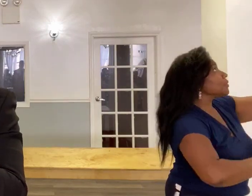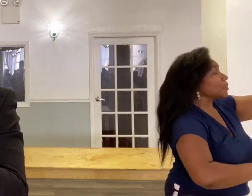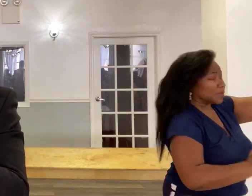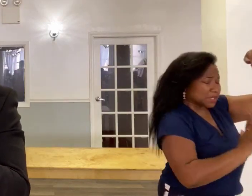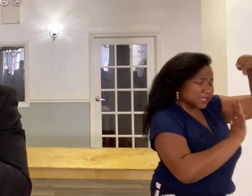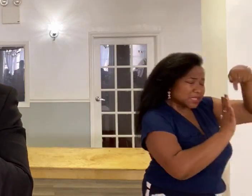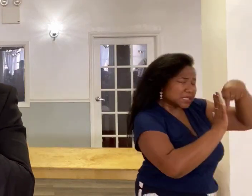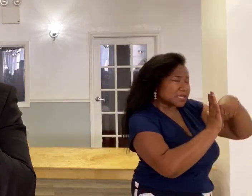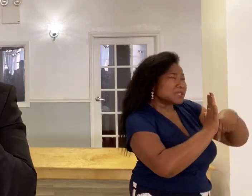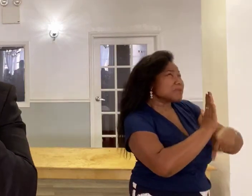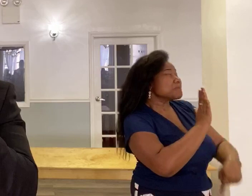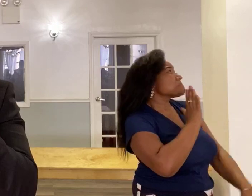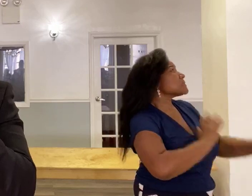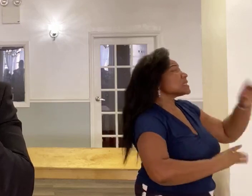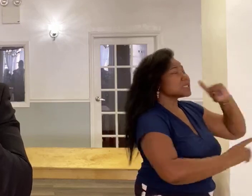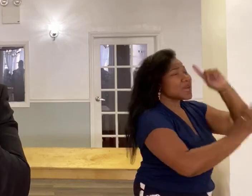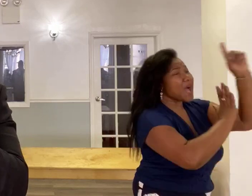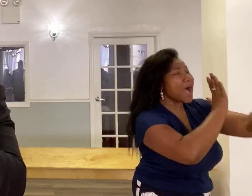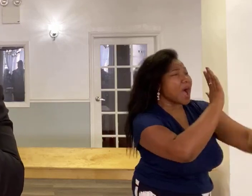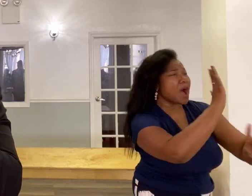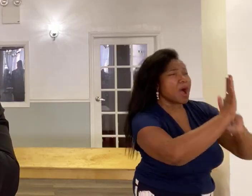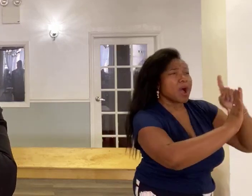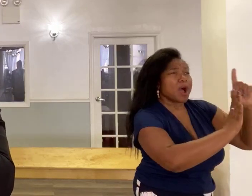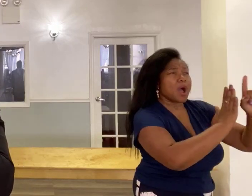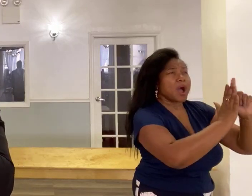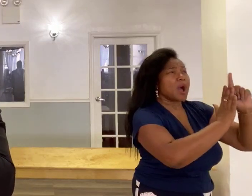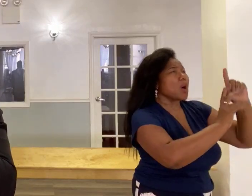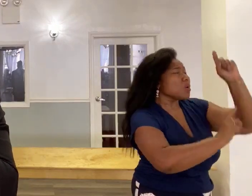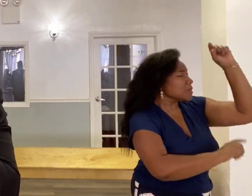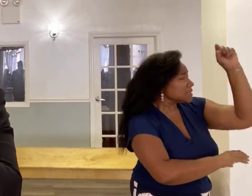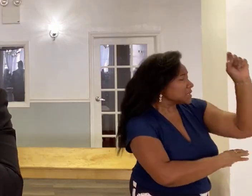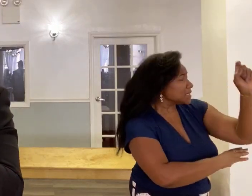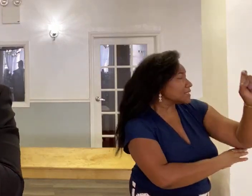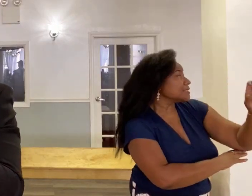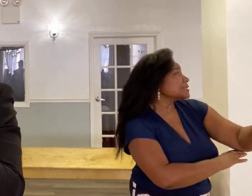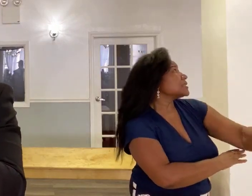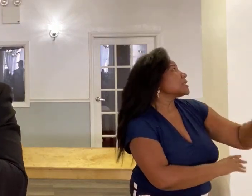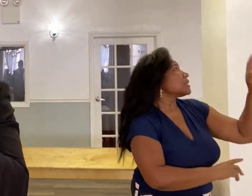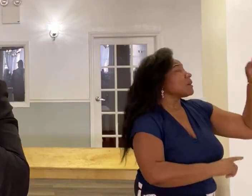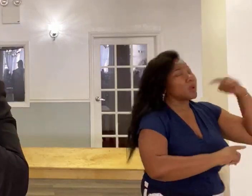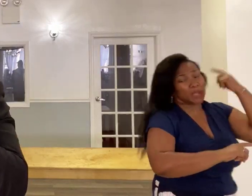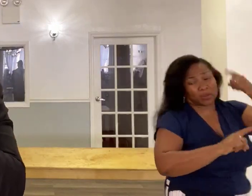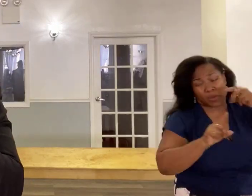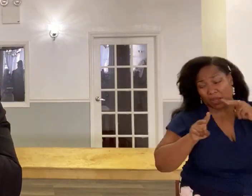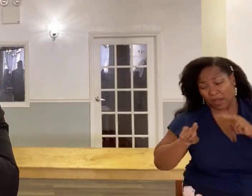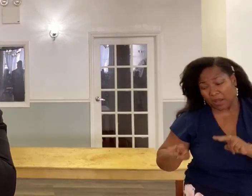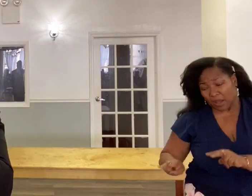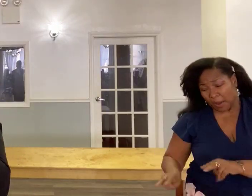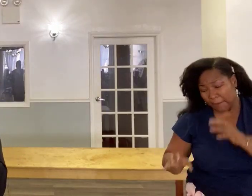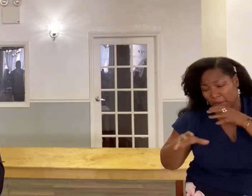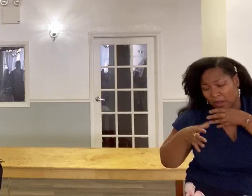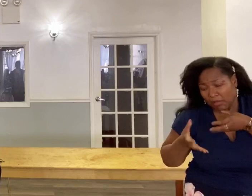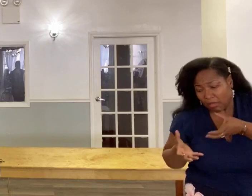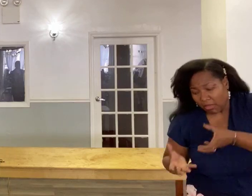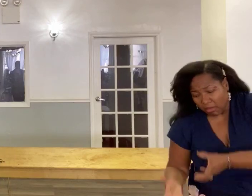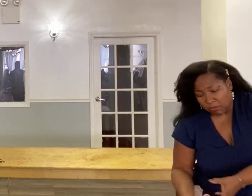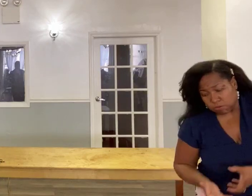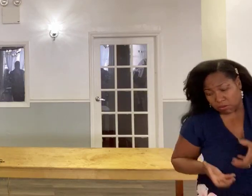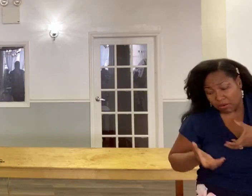deepest hour of need, that's when you come and pour your